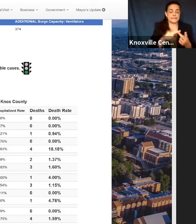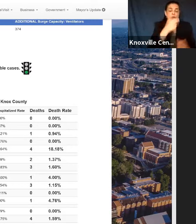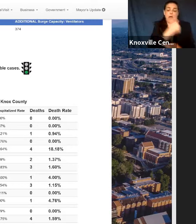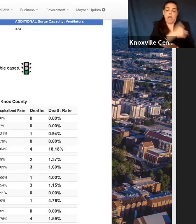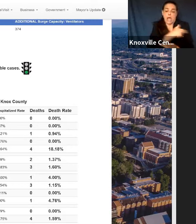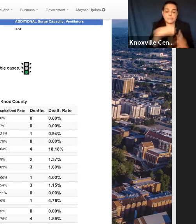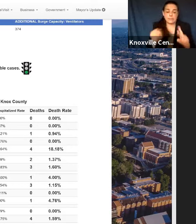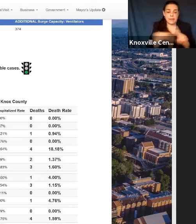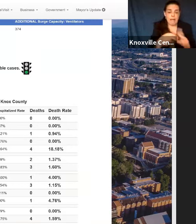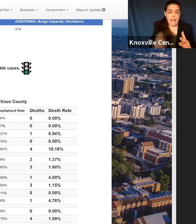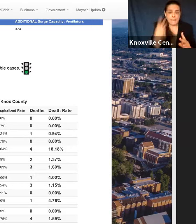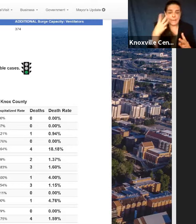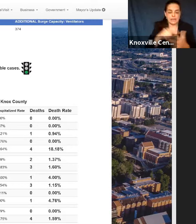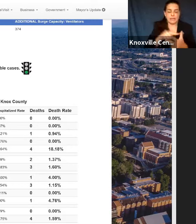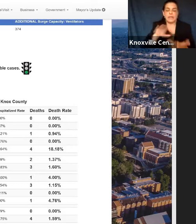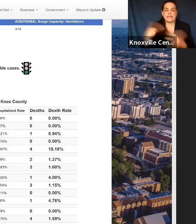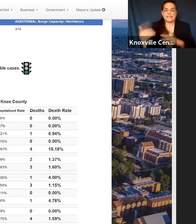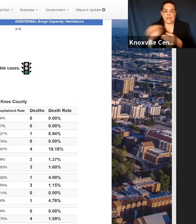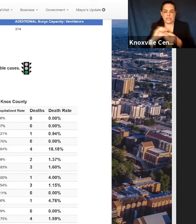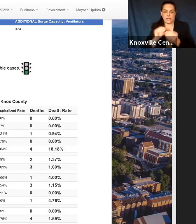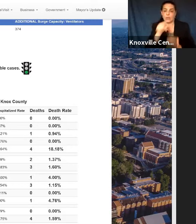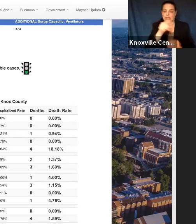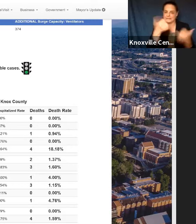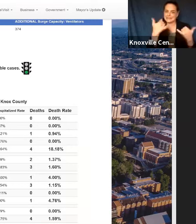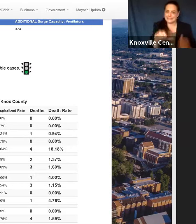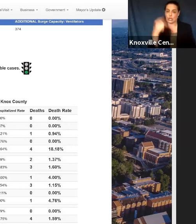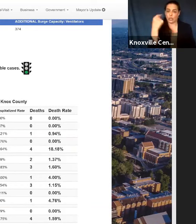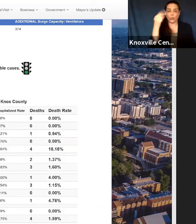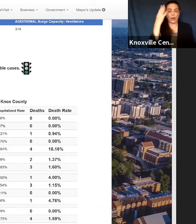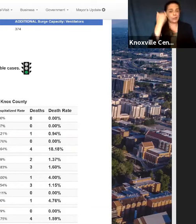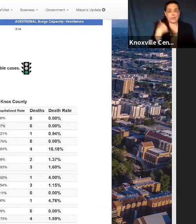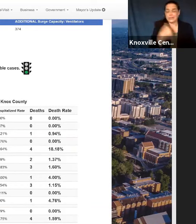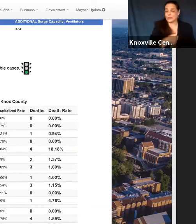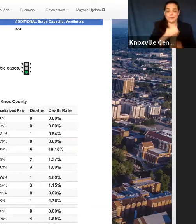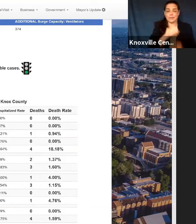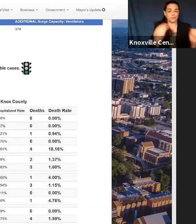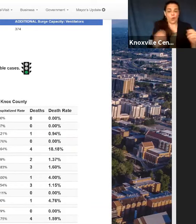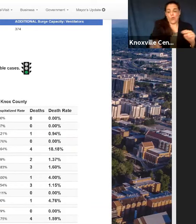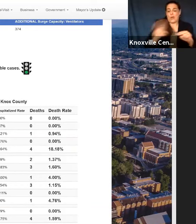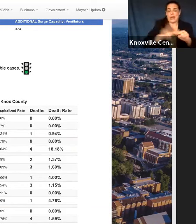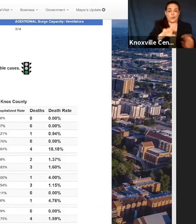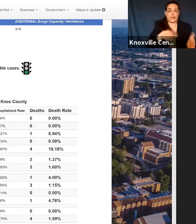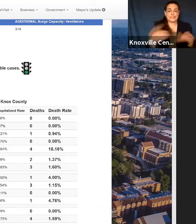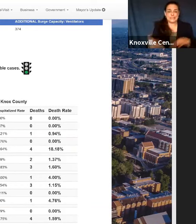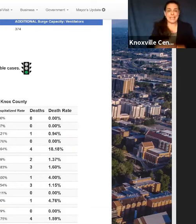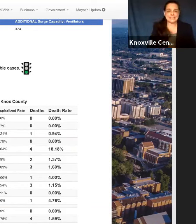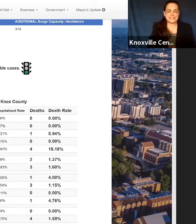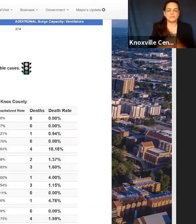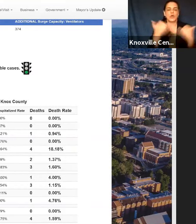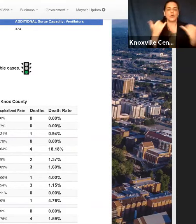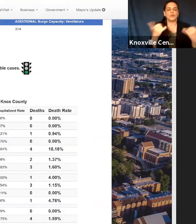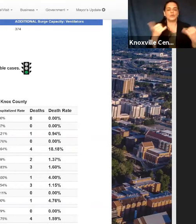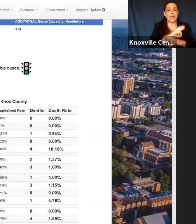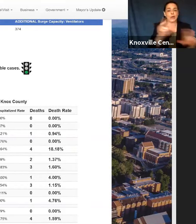deaths. This benchmark remains green because we have not had an increase. And now we'll open it up for